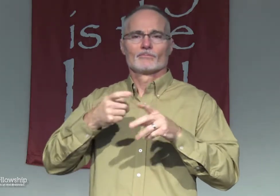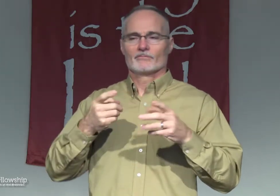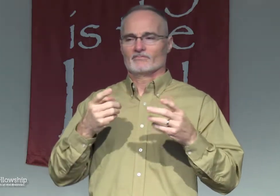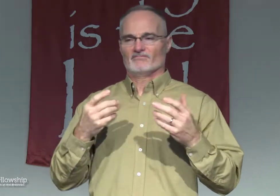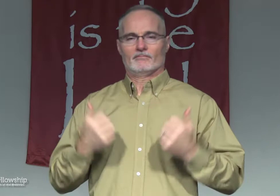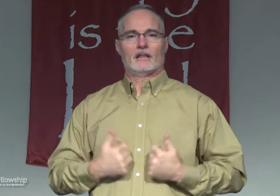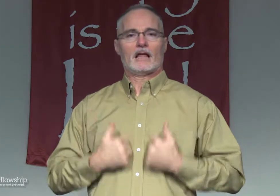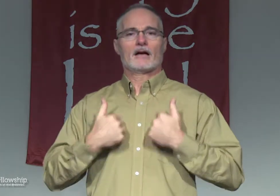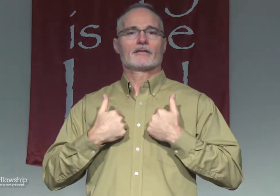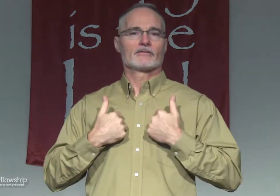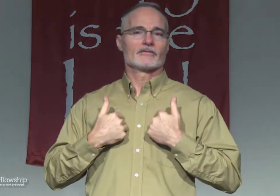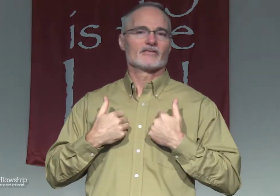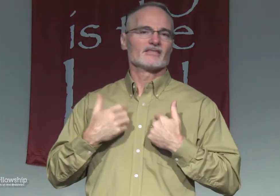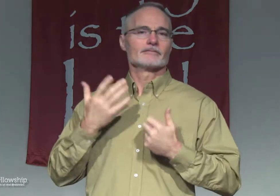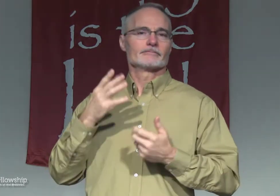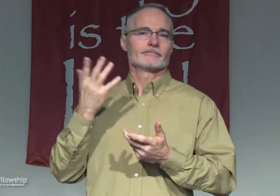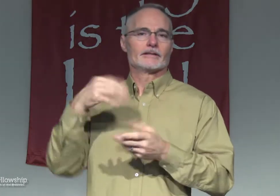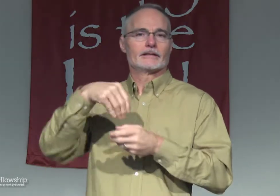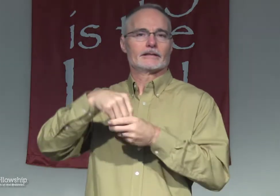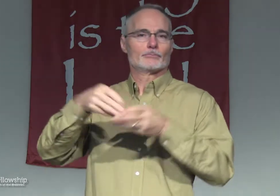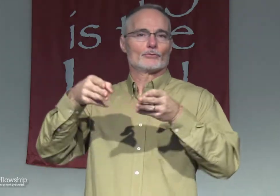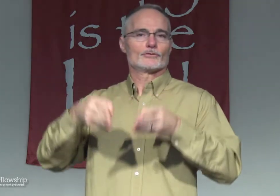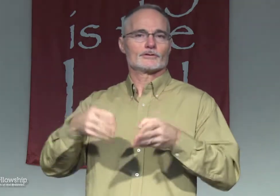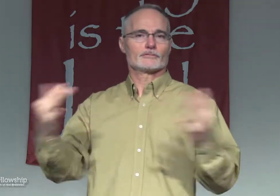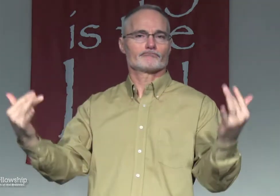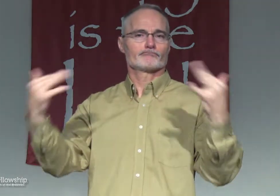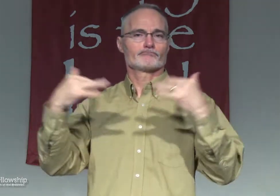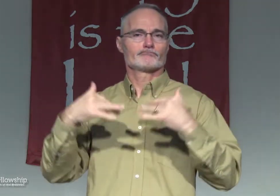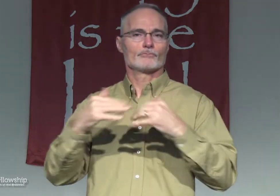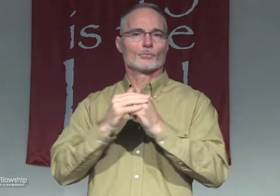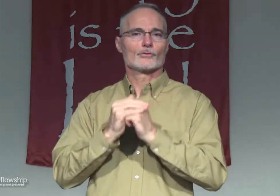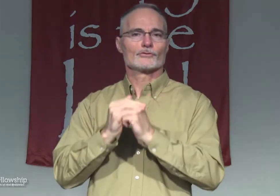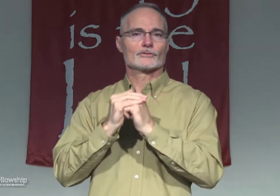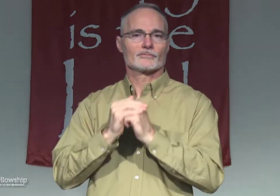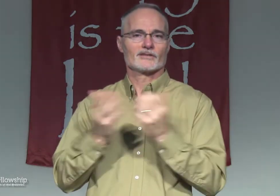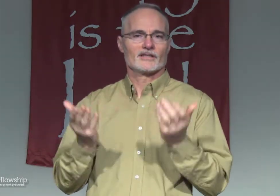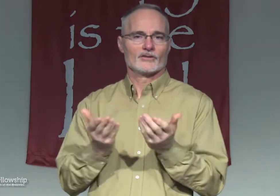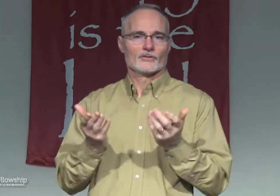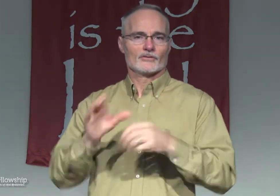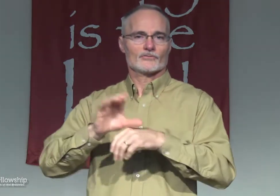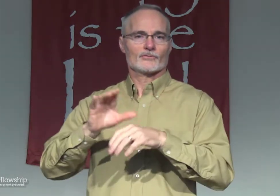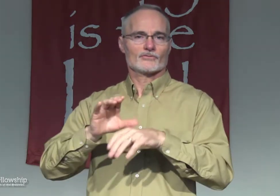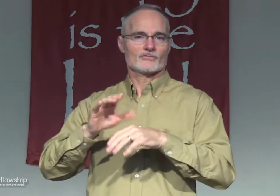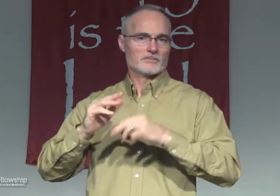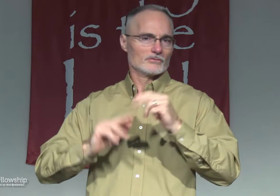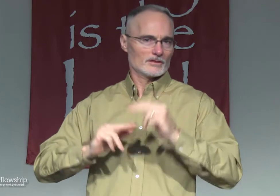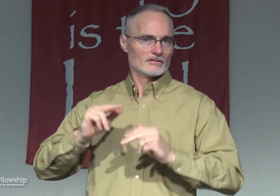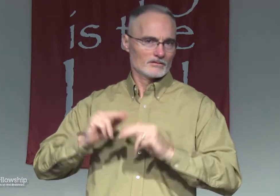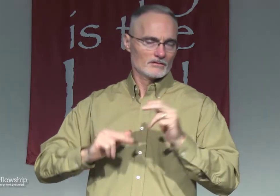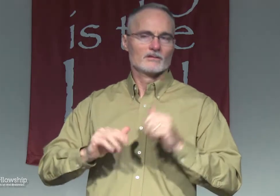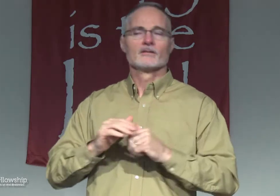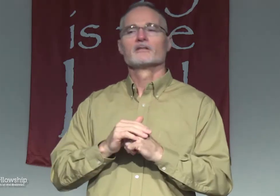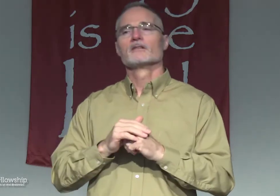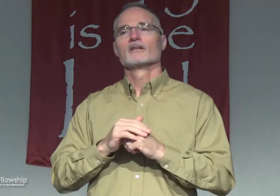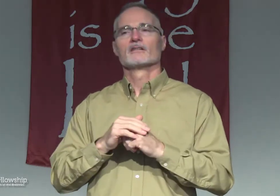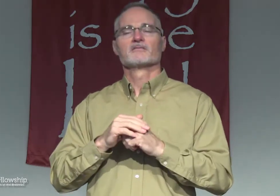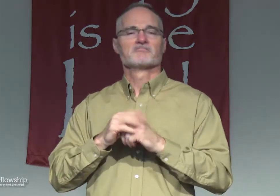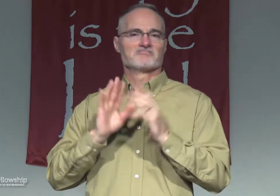temporarily paused our live in-person worship gatherings here within the church